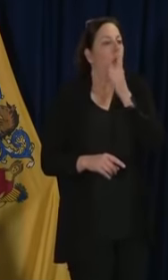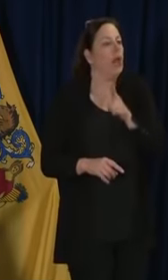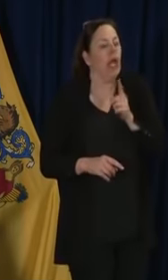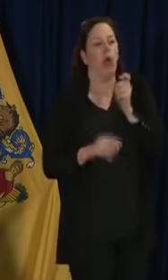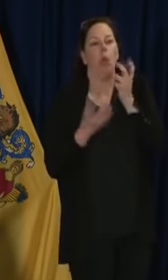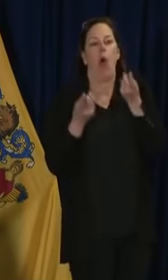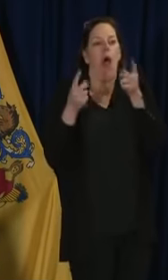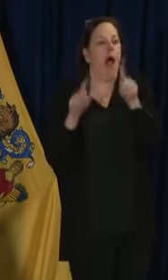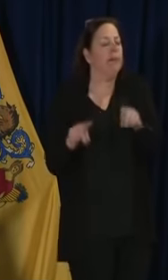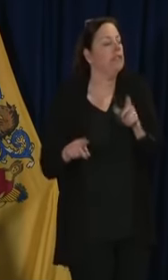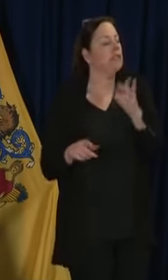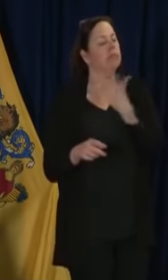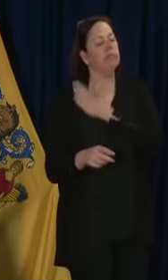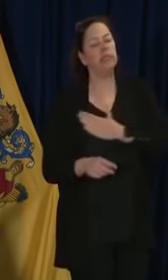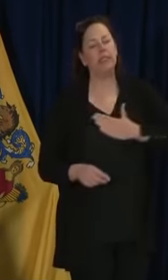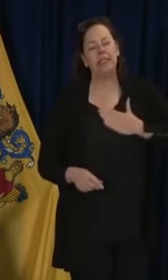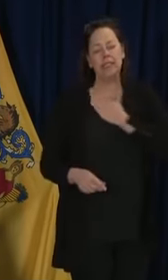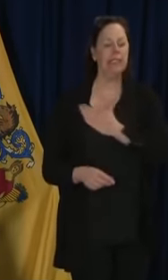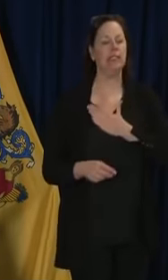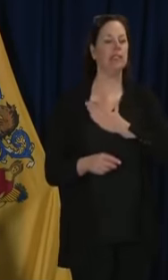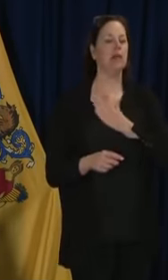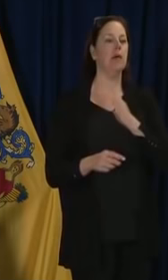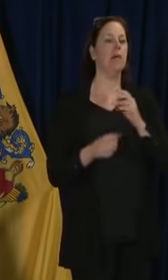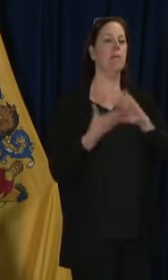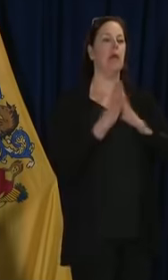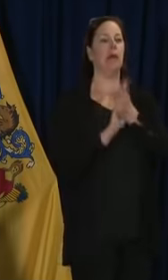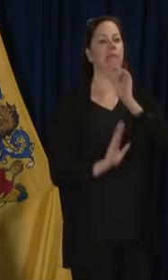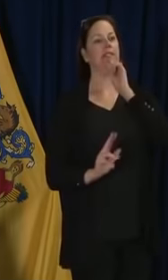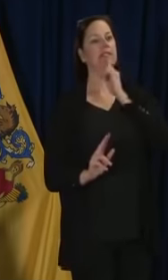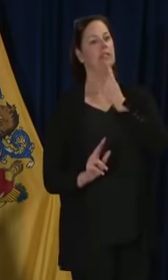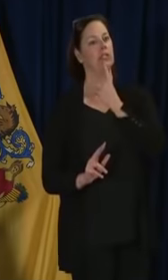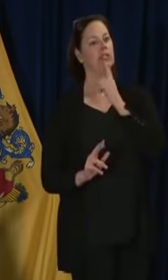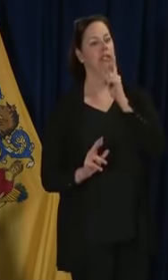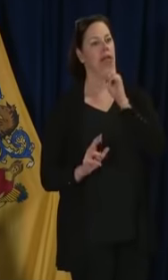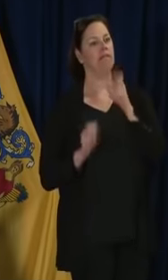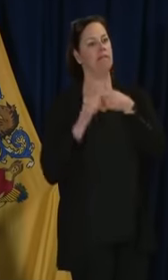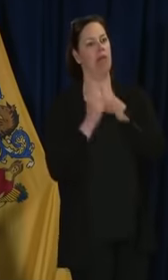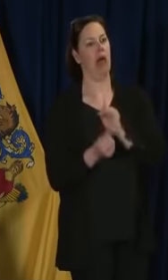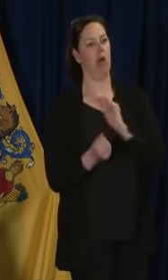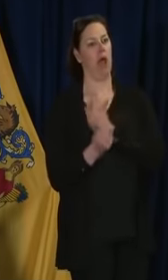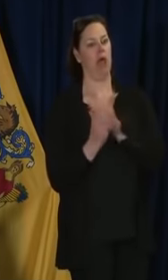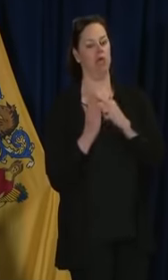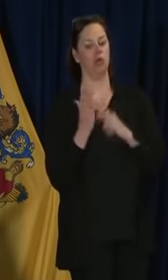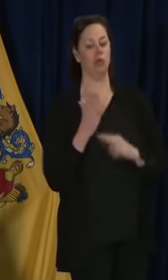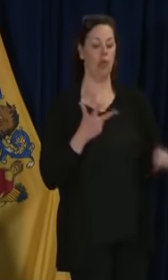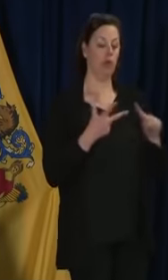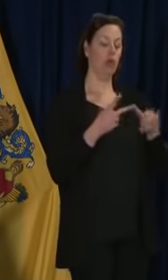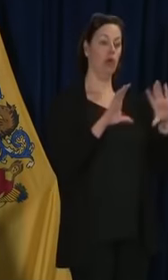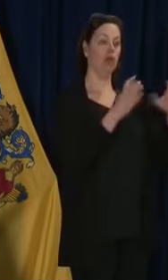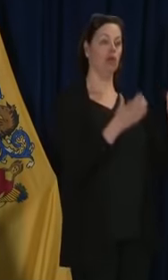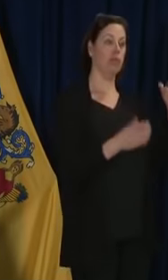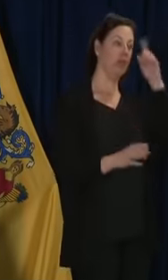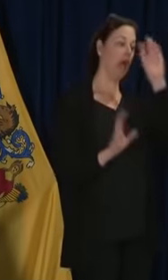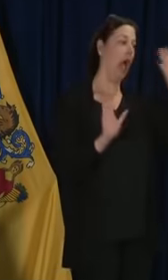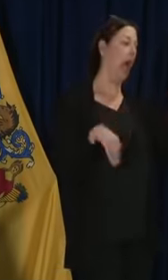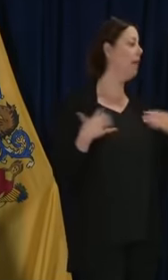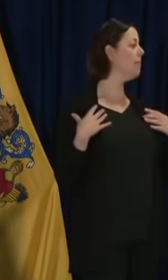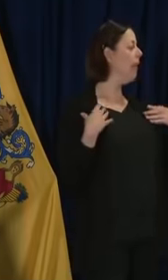care, even innocently, even benignly. They may think they're beyond this, that they're too